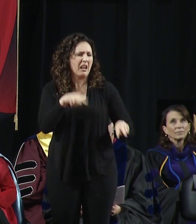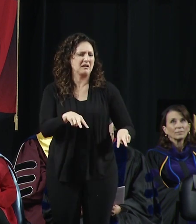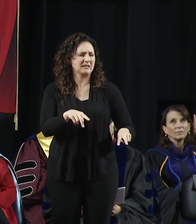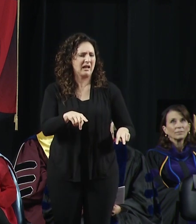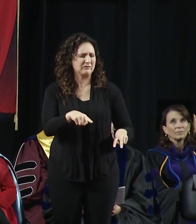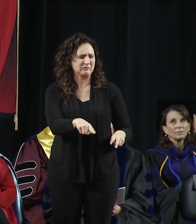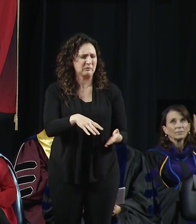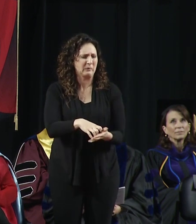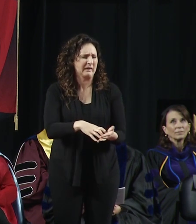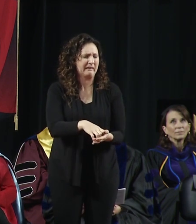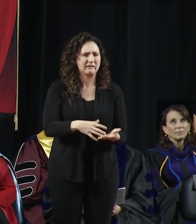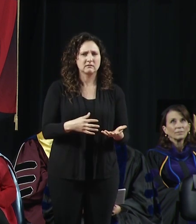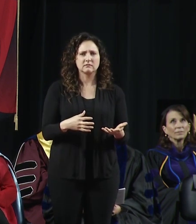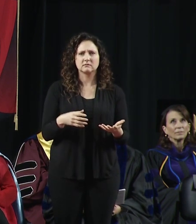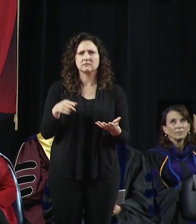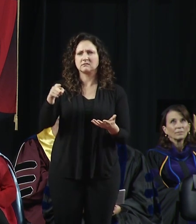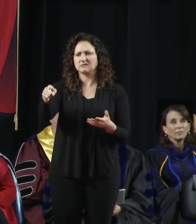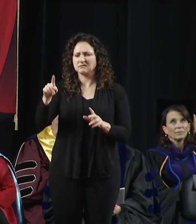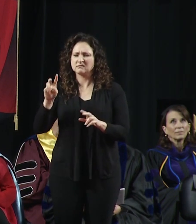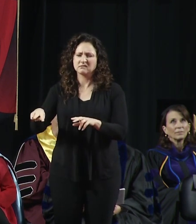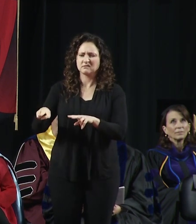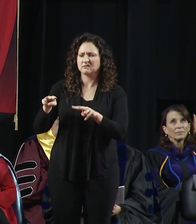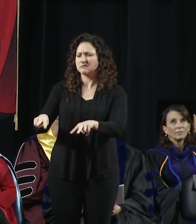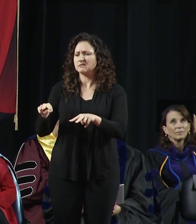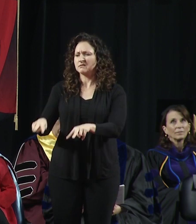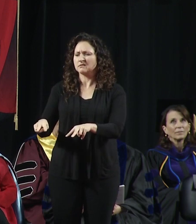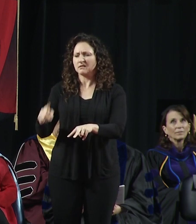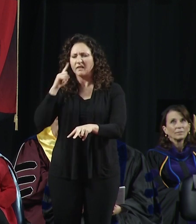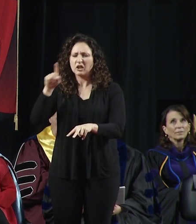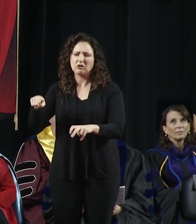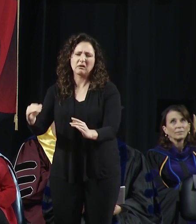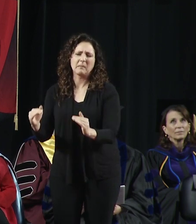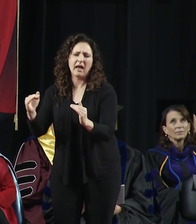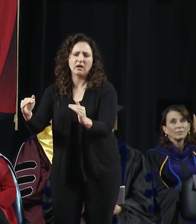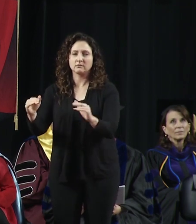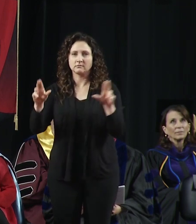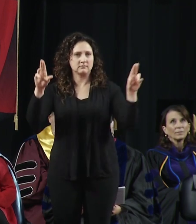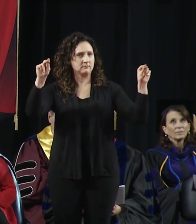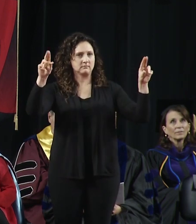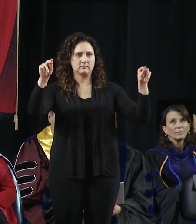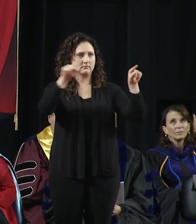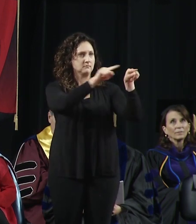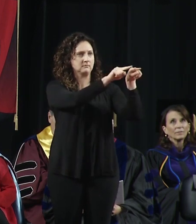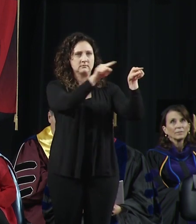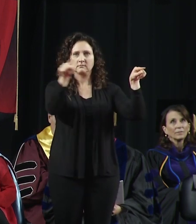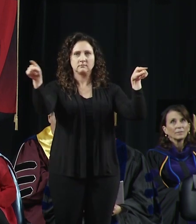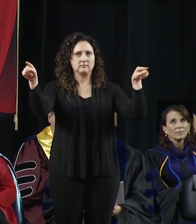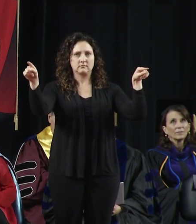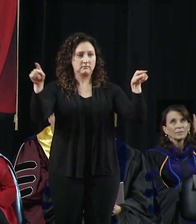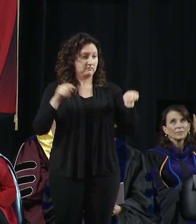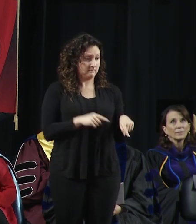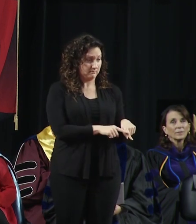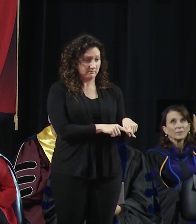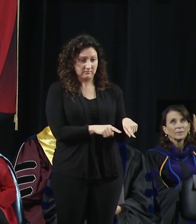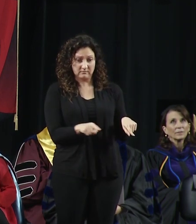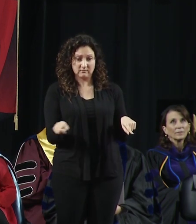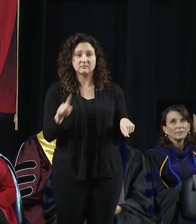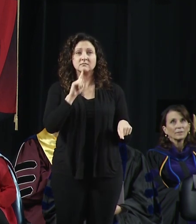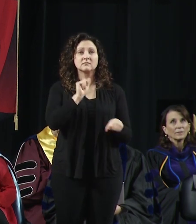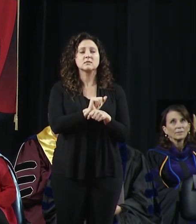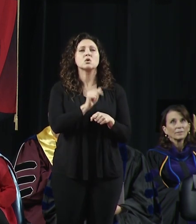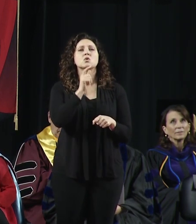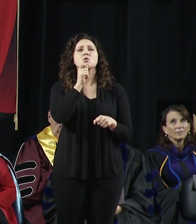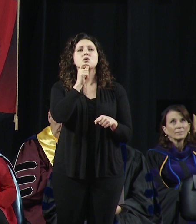of deeds could have done them better. The credit belongs to the man who is actually in the